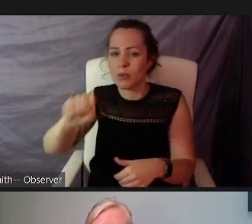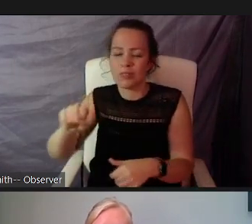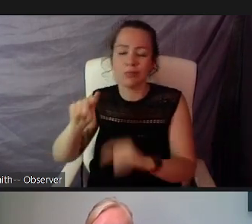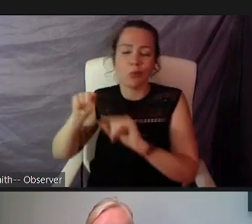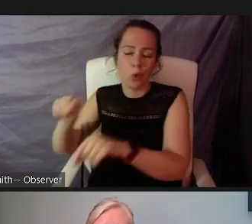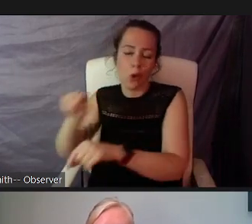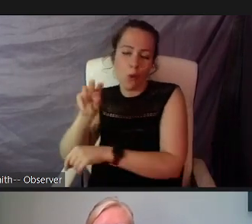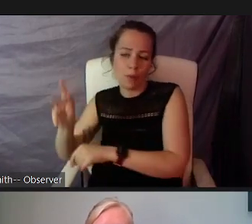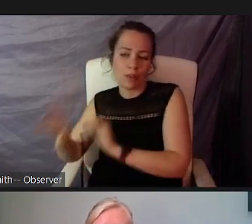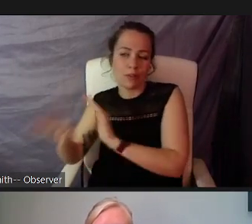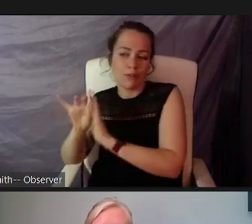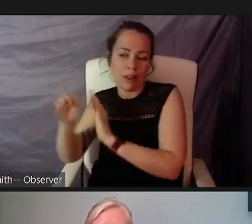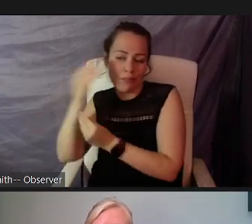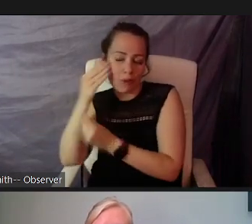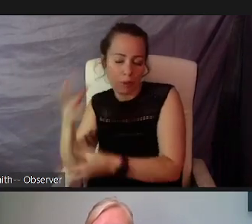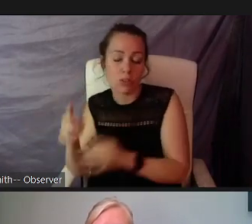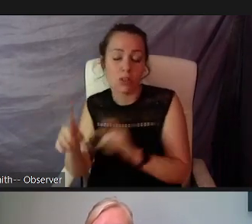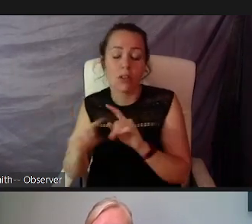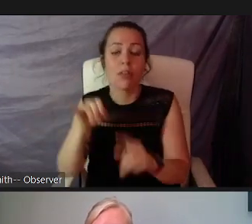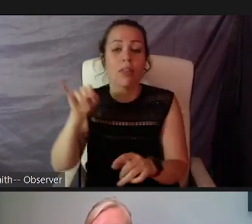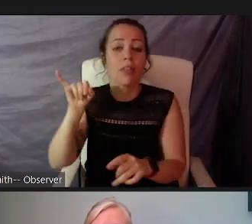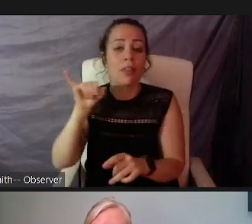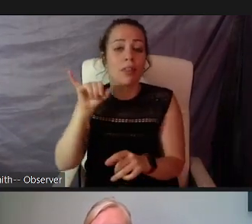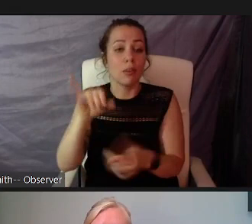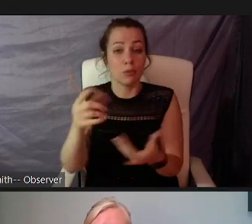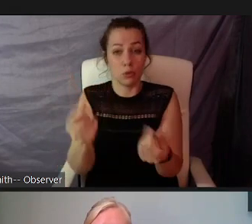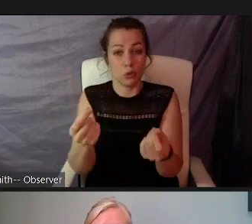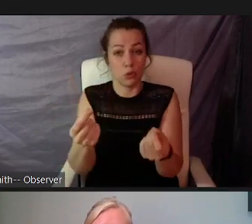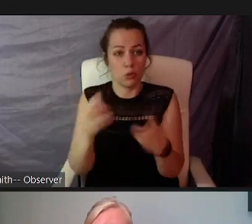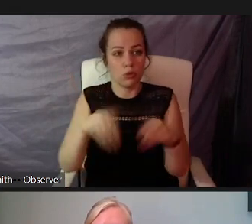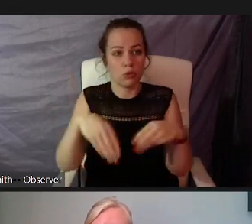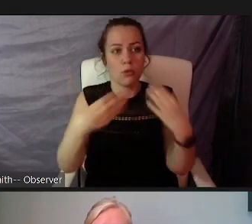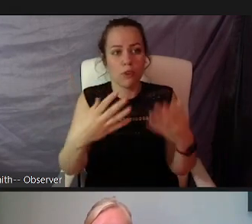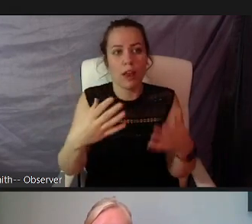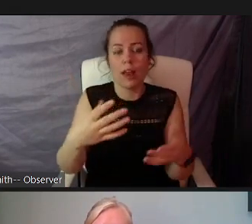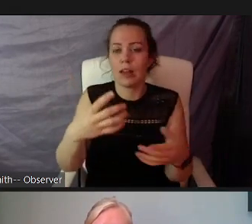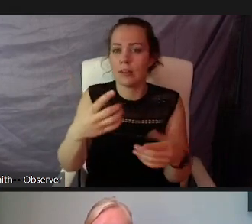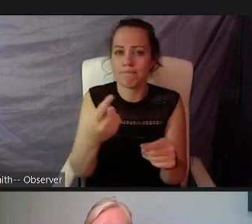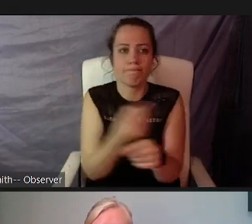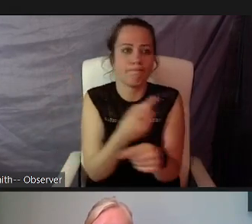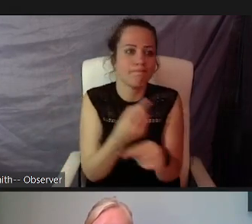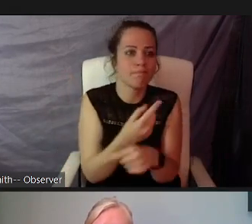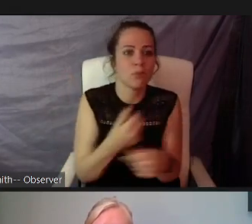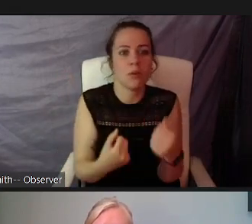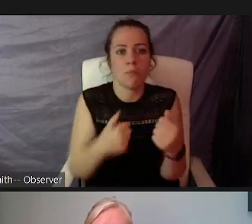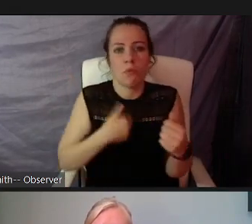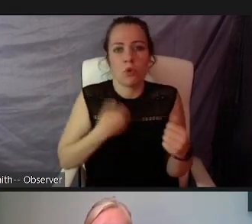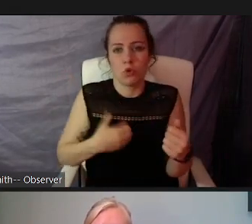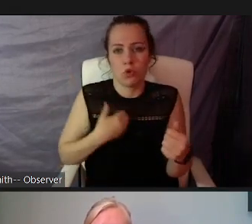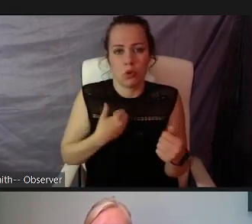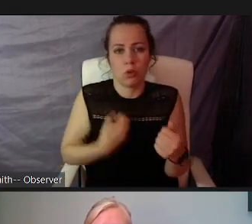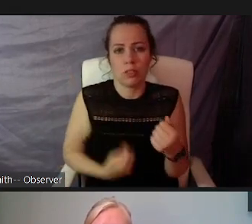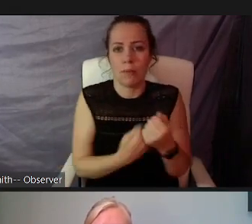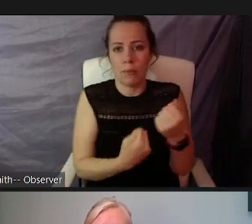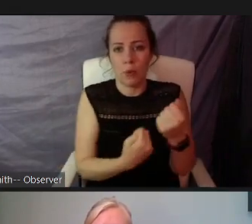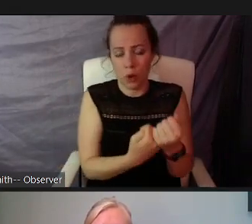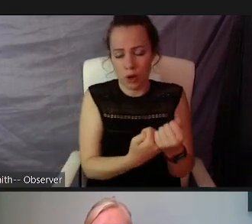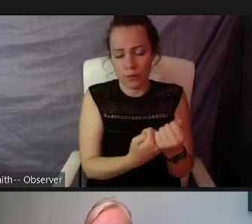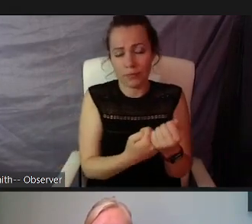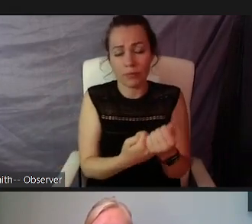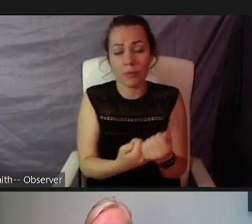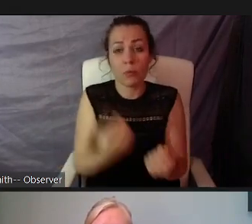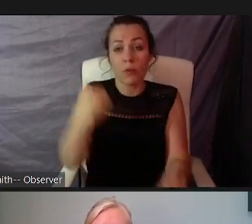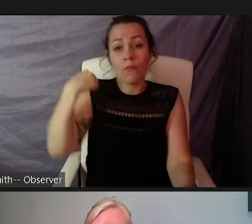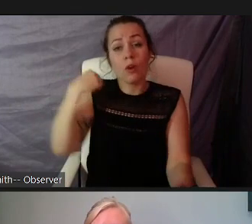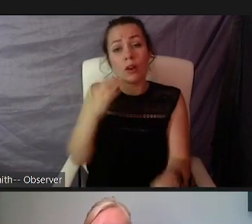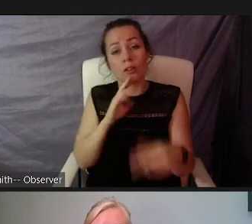giving practical but emotional support to that person if they need it. I also talked about before all